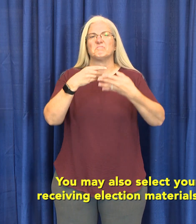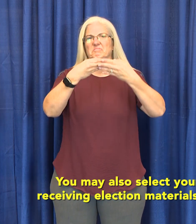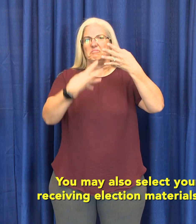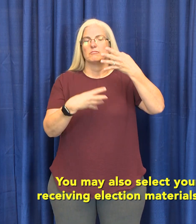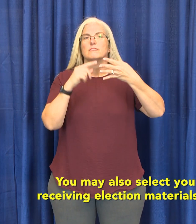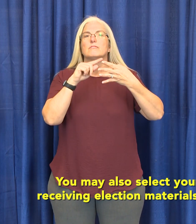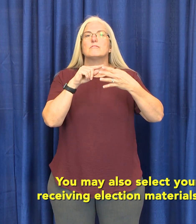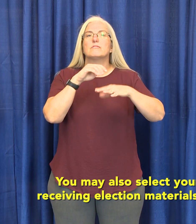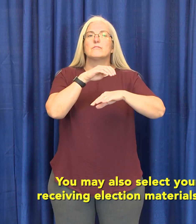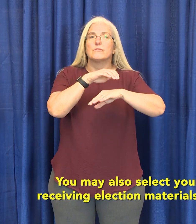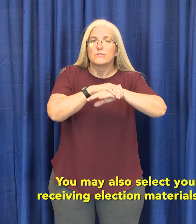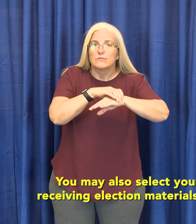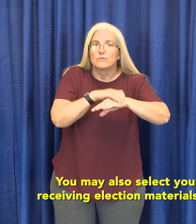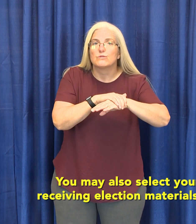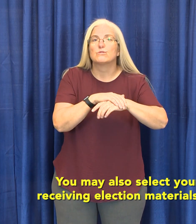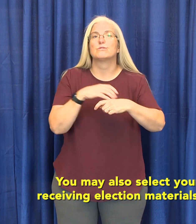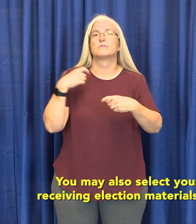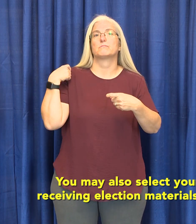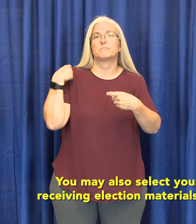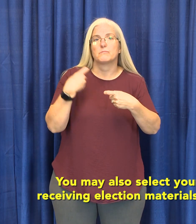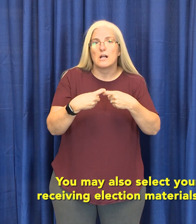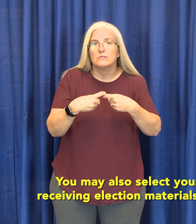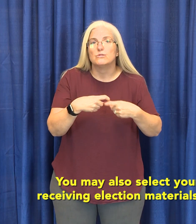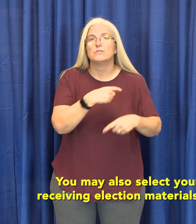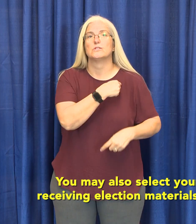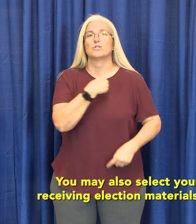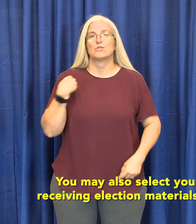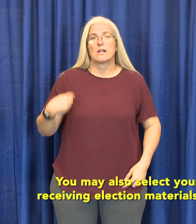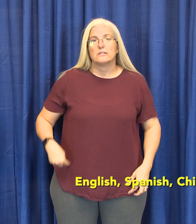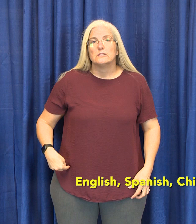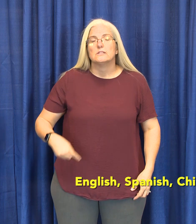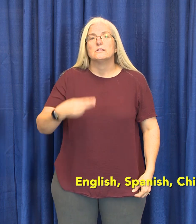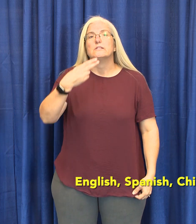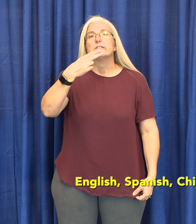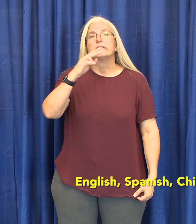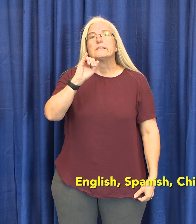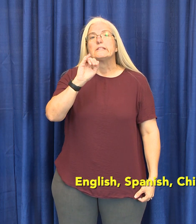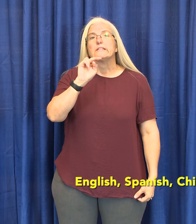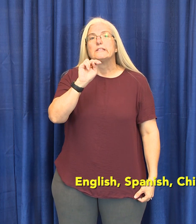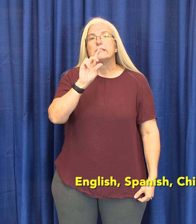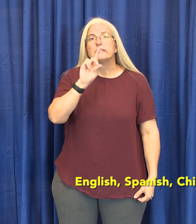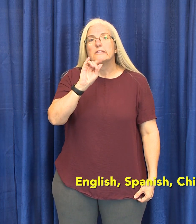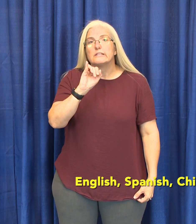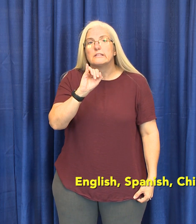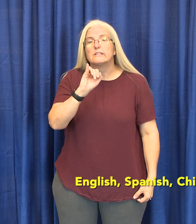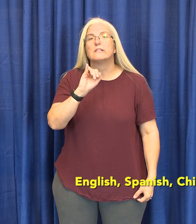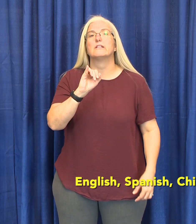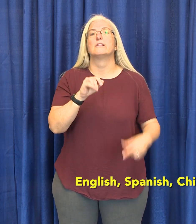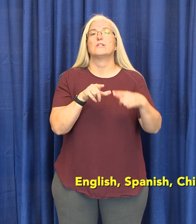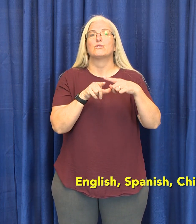in the following languages: English, Spanish, Chinese,